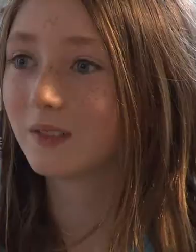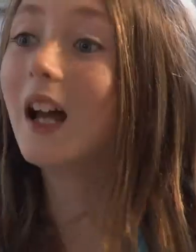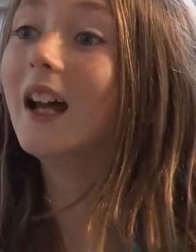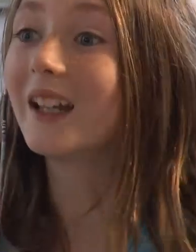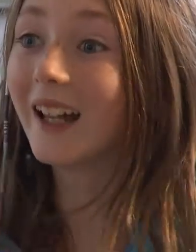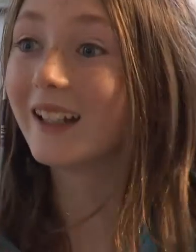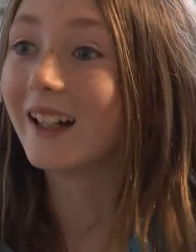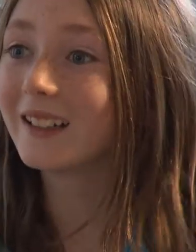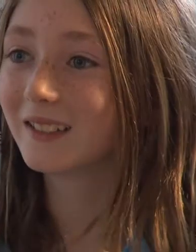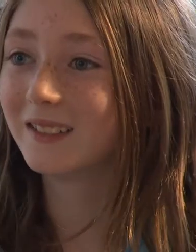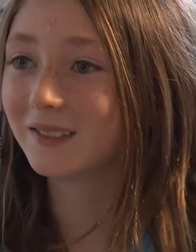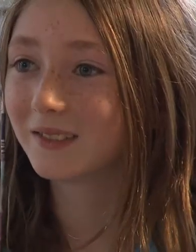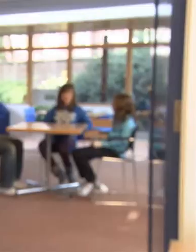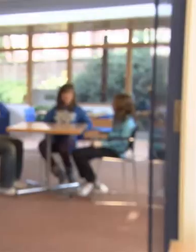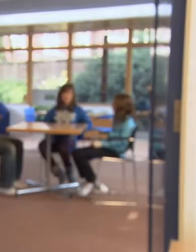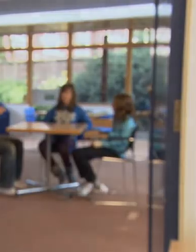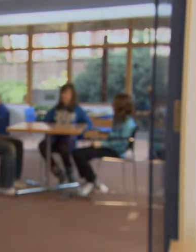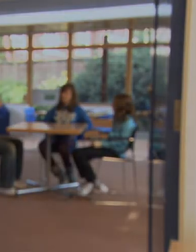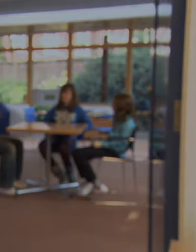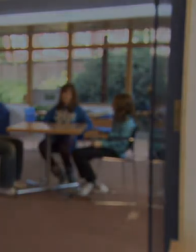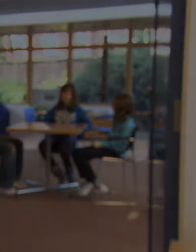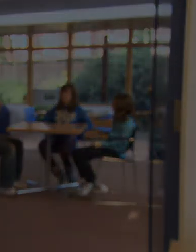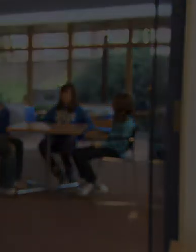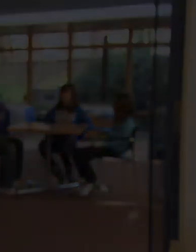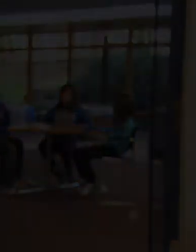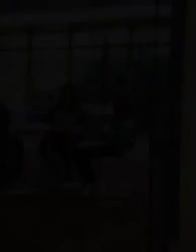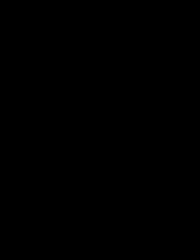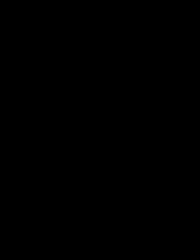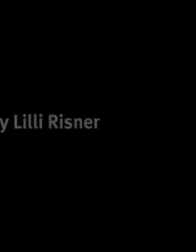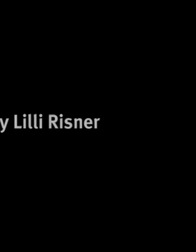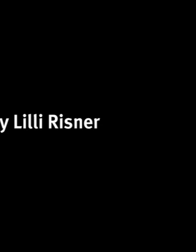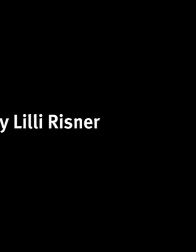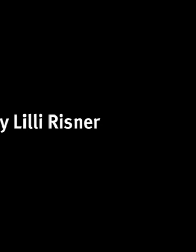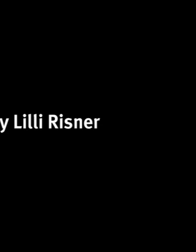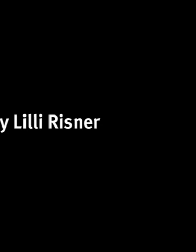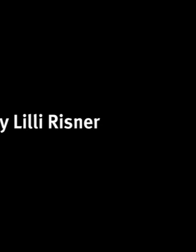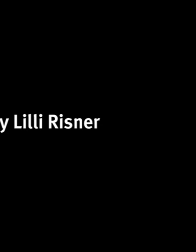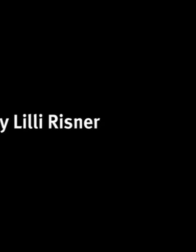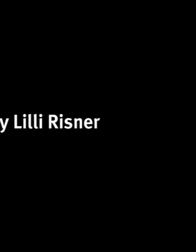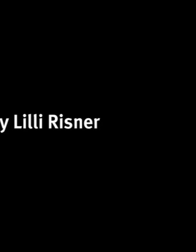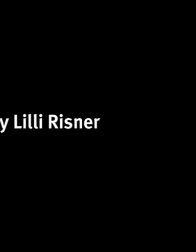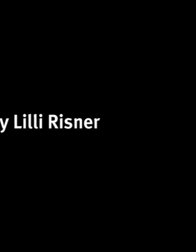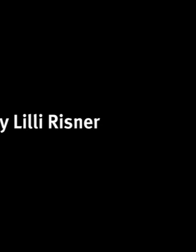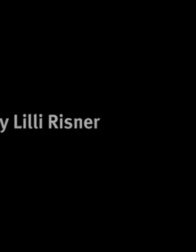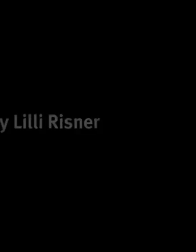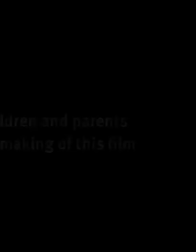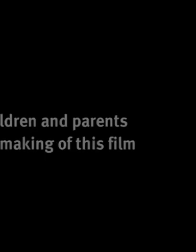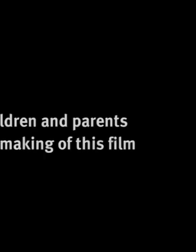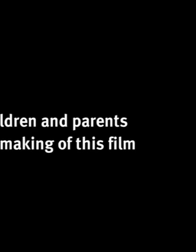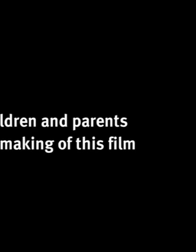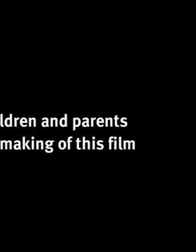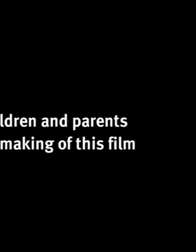with the